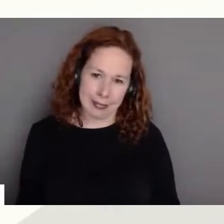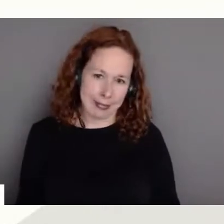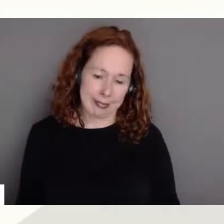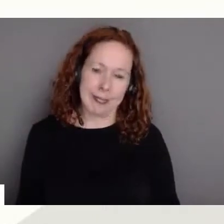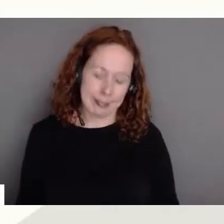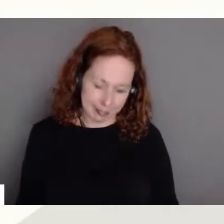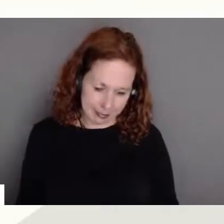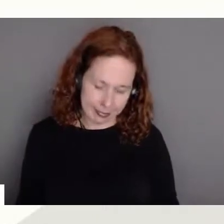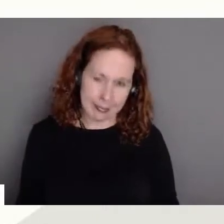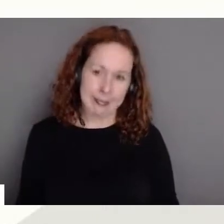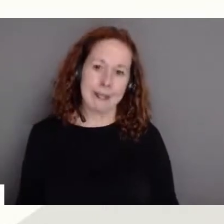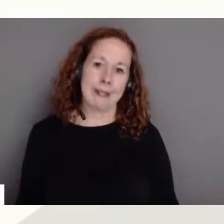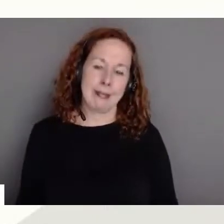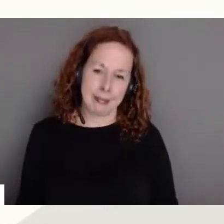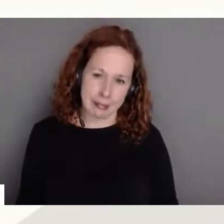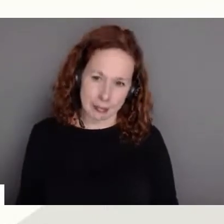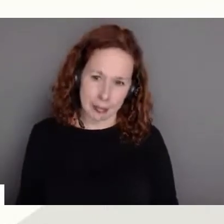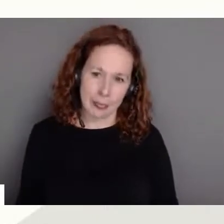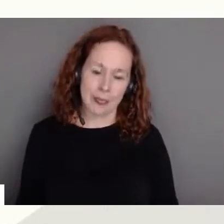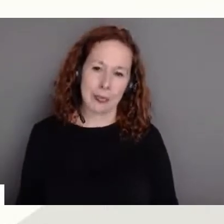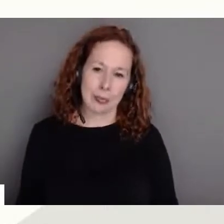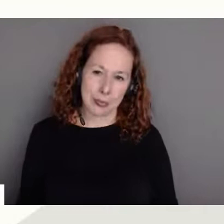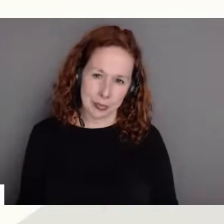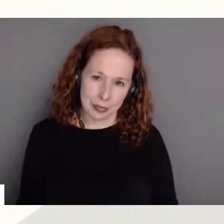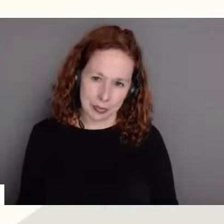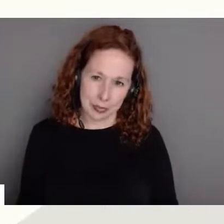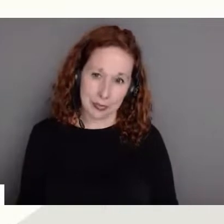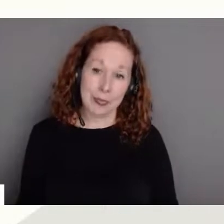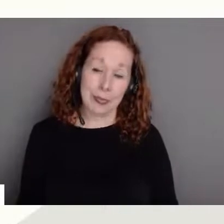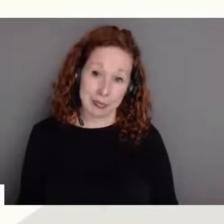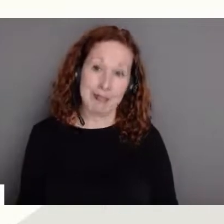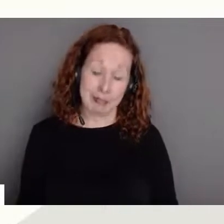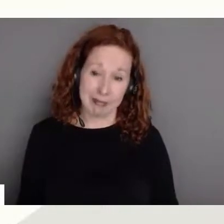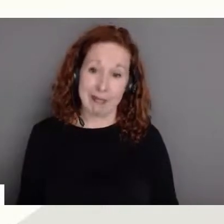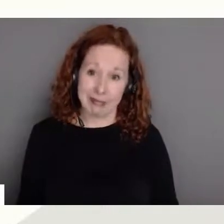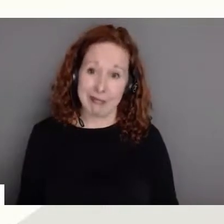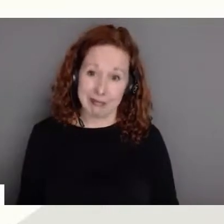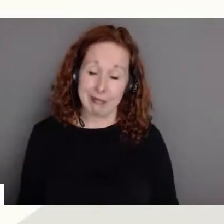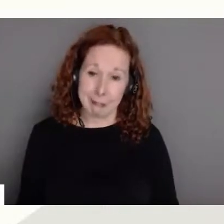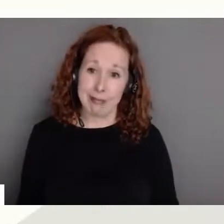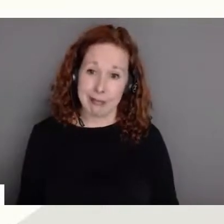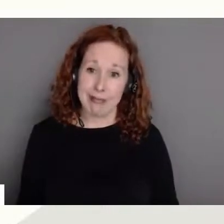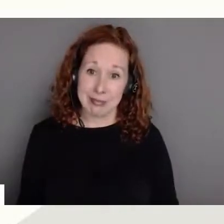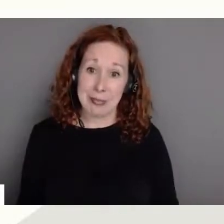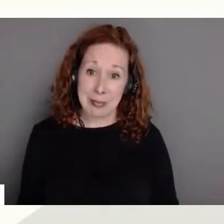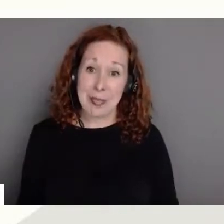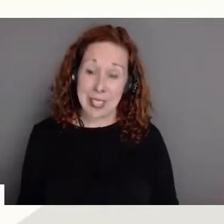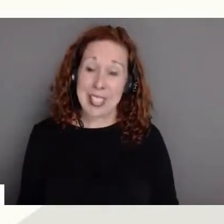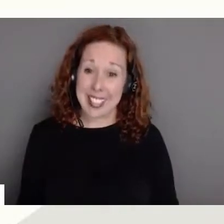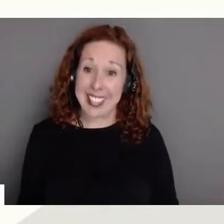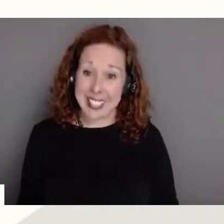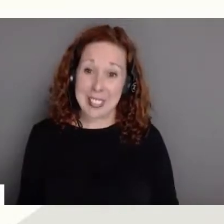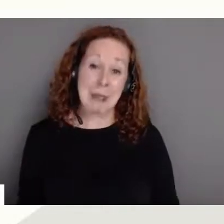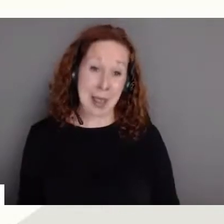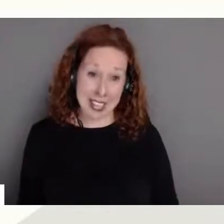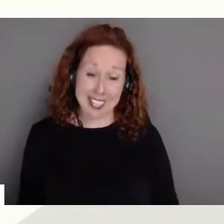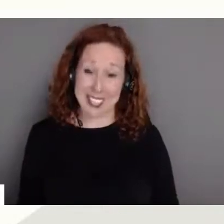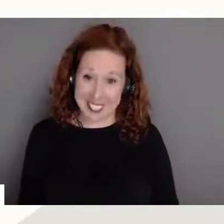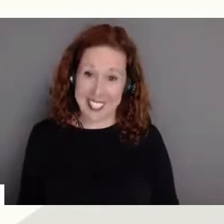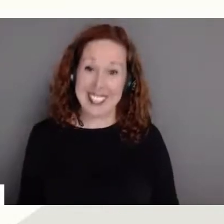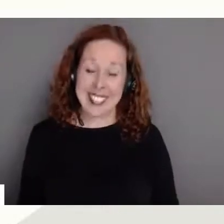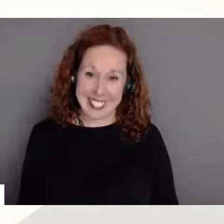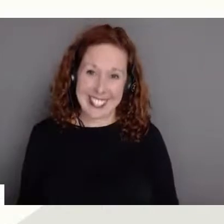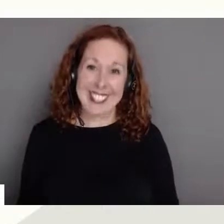perfect, as we learned, my husband and I, when we went to China and we tried to speak to people through an app, and they were like, "What are you what?